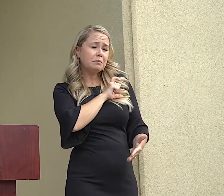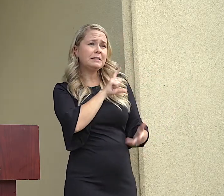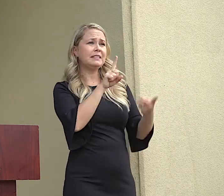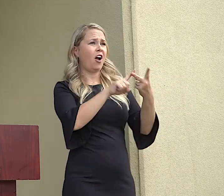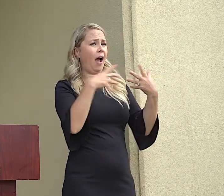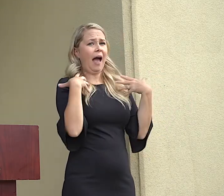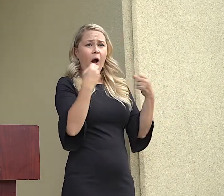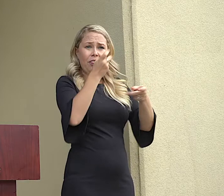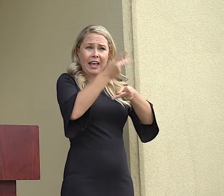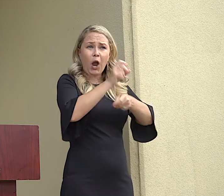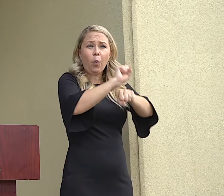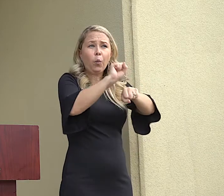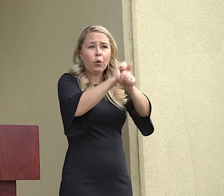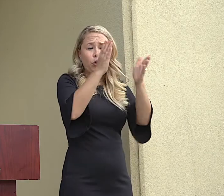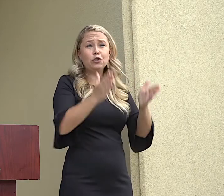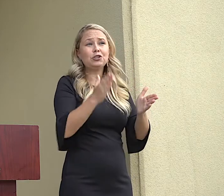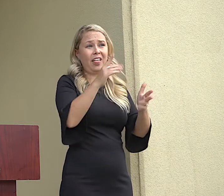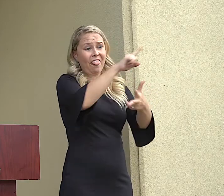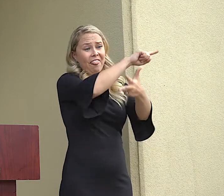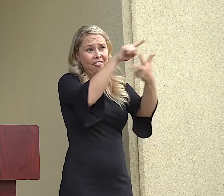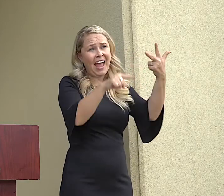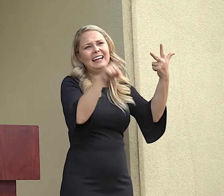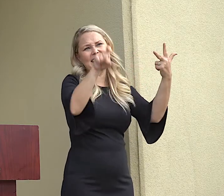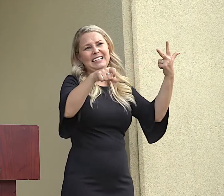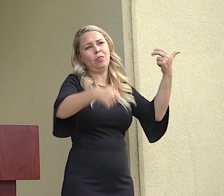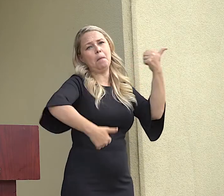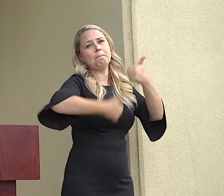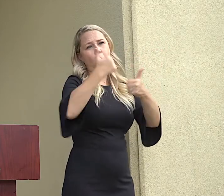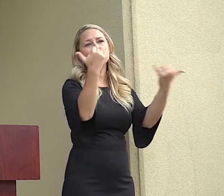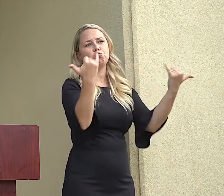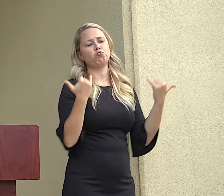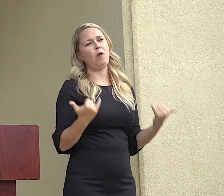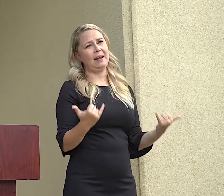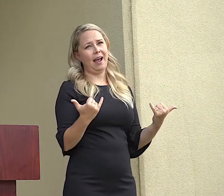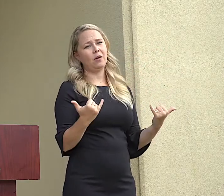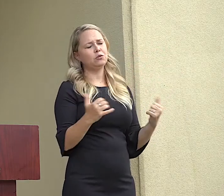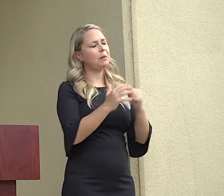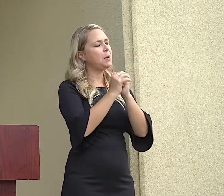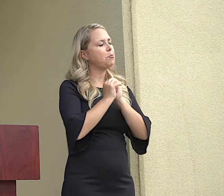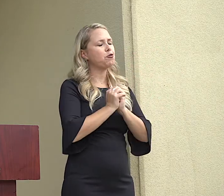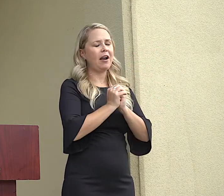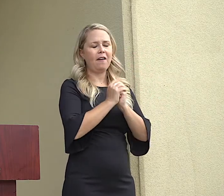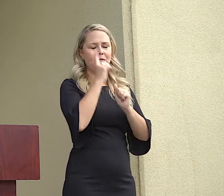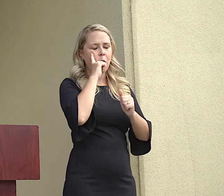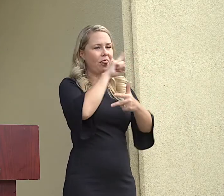our healthcare workers. They're the ones who need it the most right now. So be in prayer for